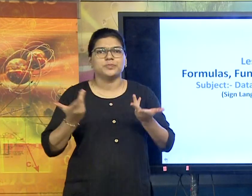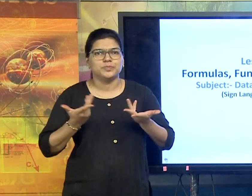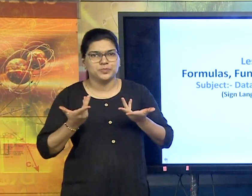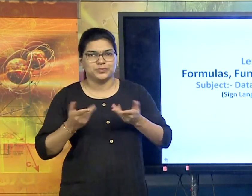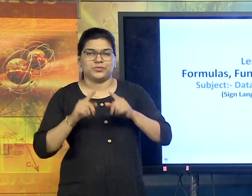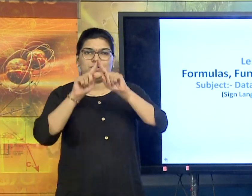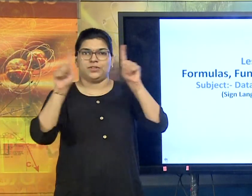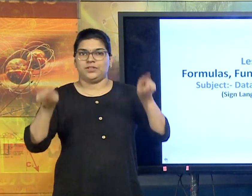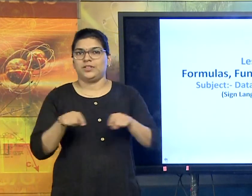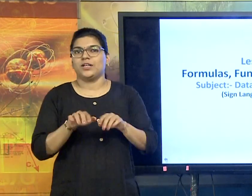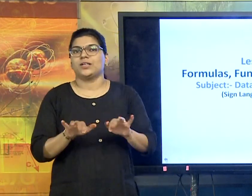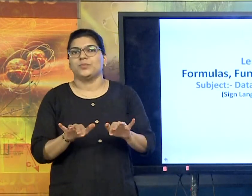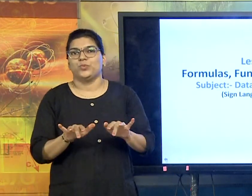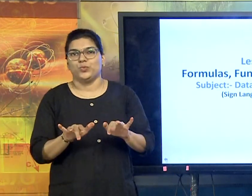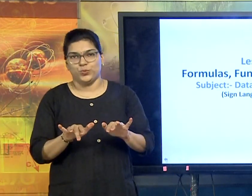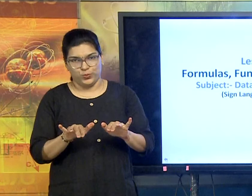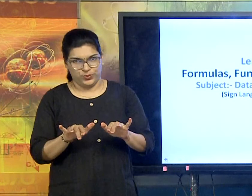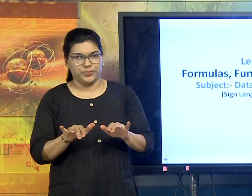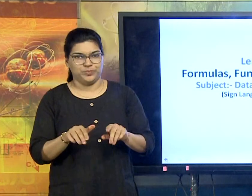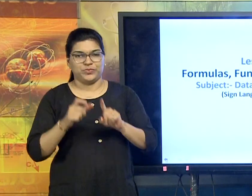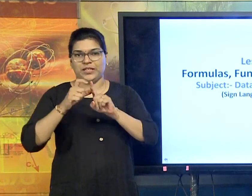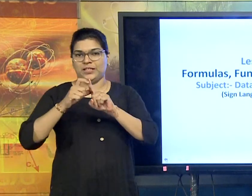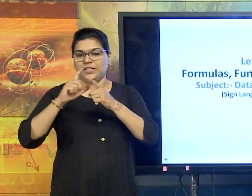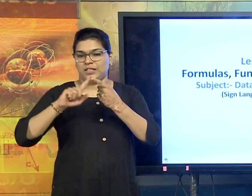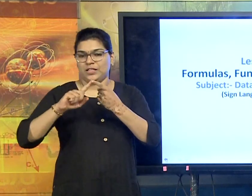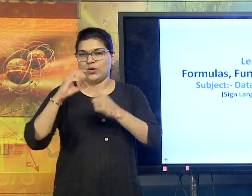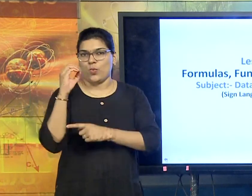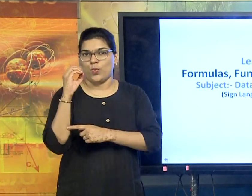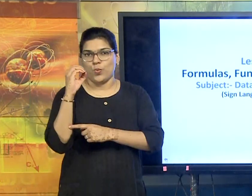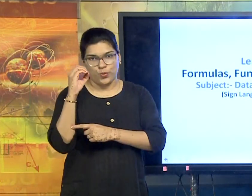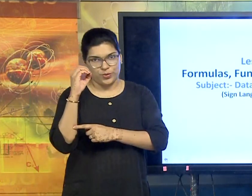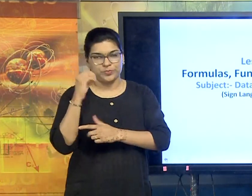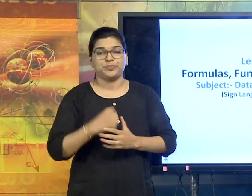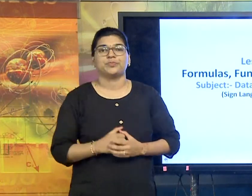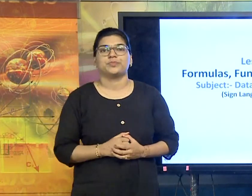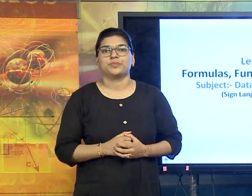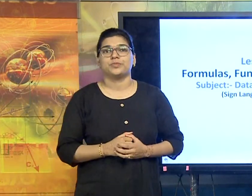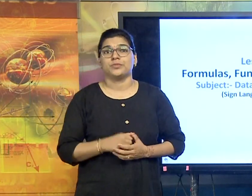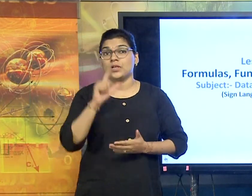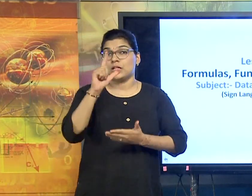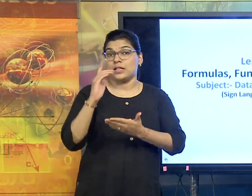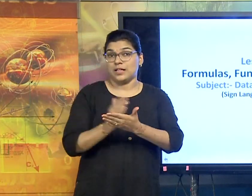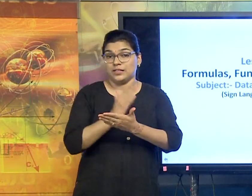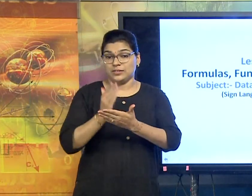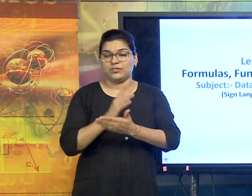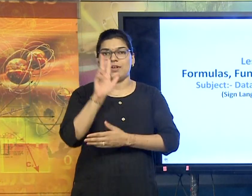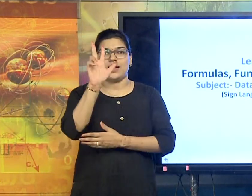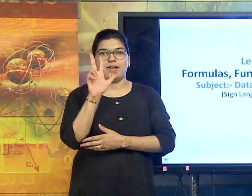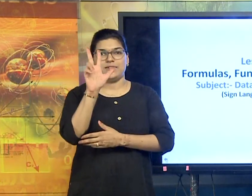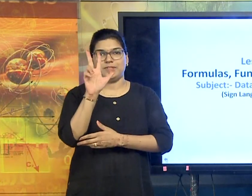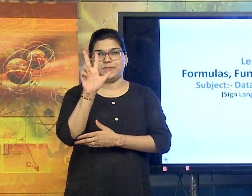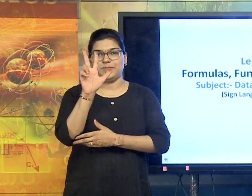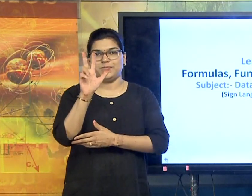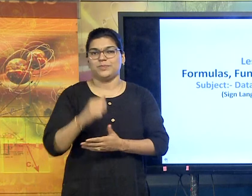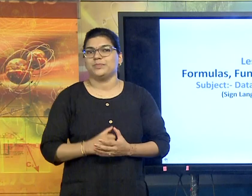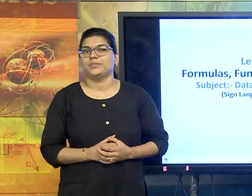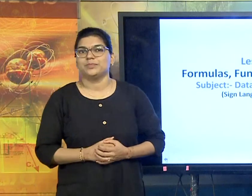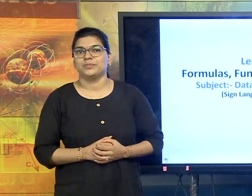We are going to do subject data entry operations. In short, we call it DEO. This is